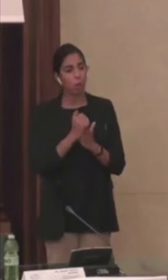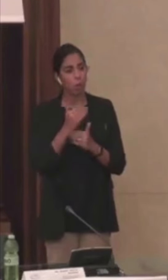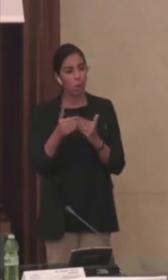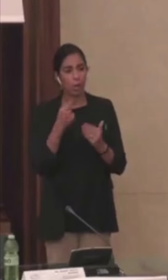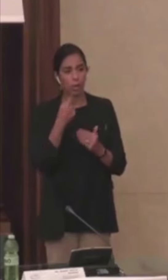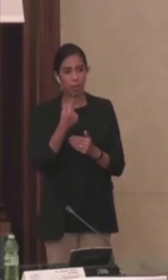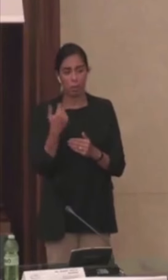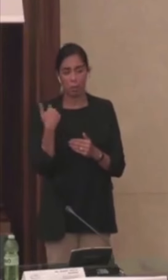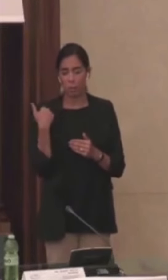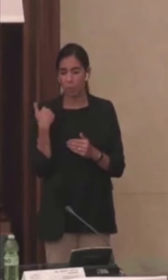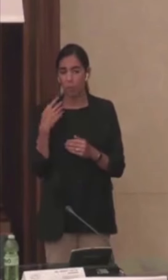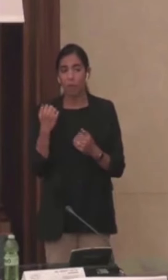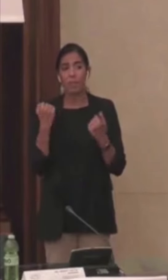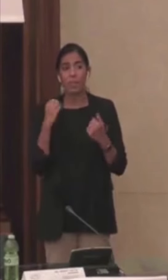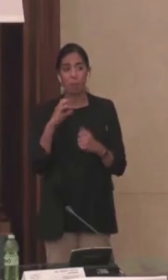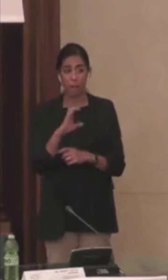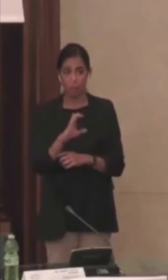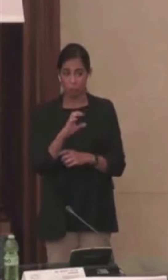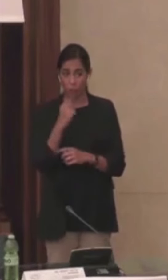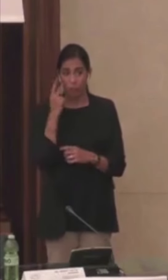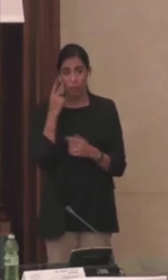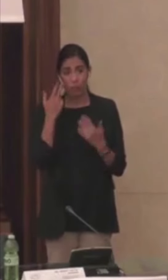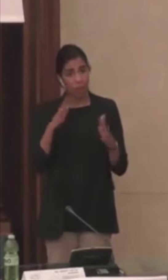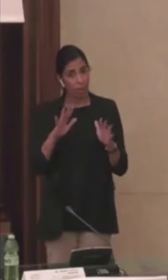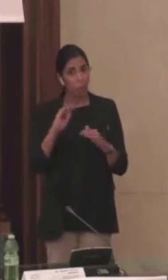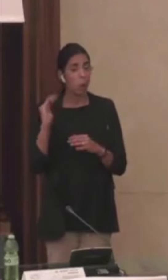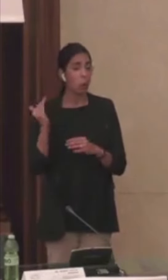You can give 2 grams,